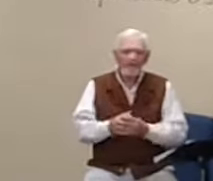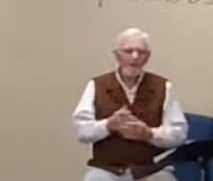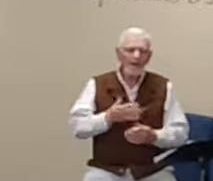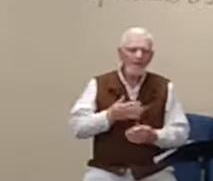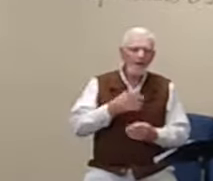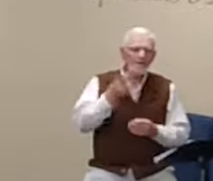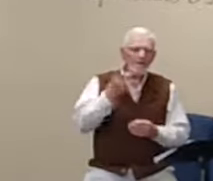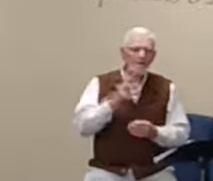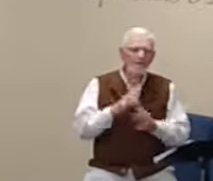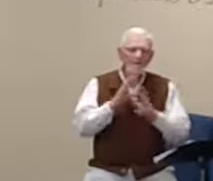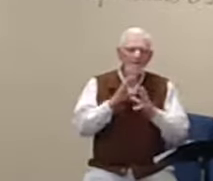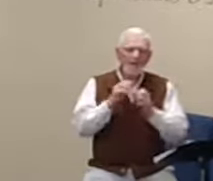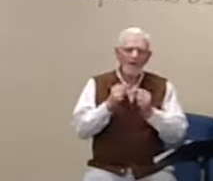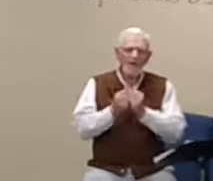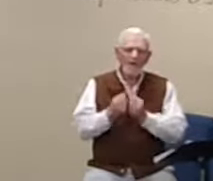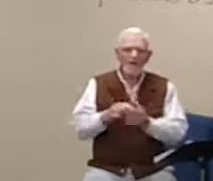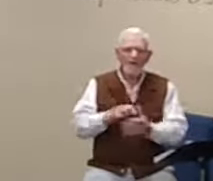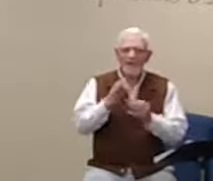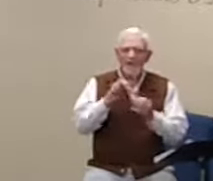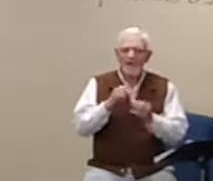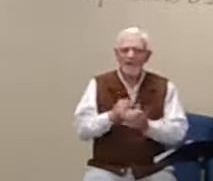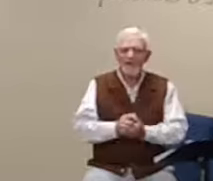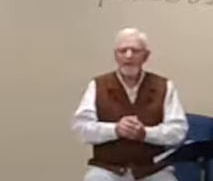spoken with from some experience.